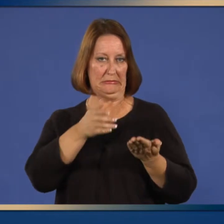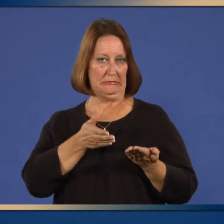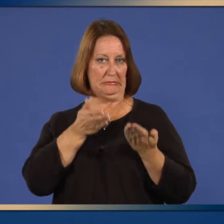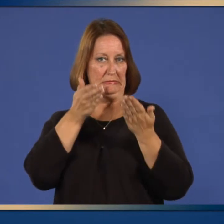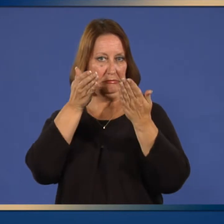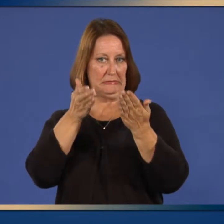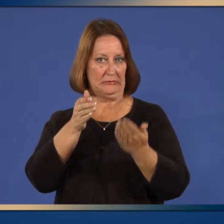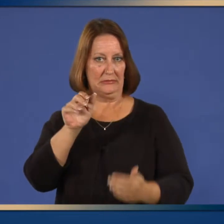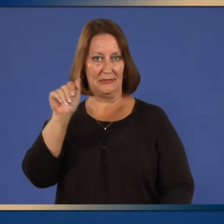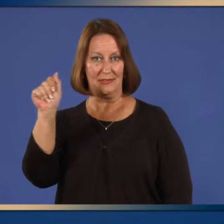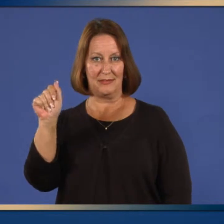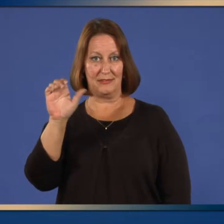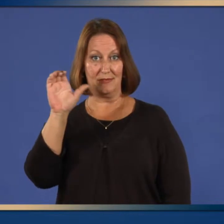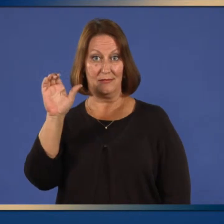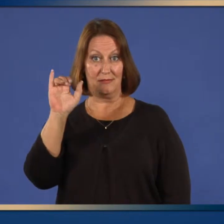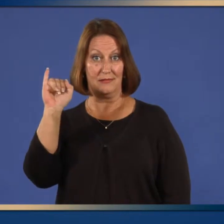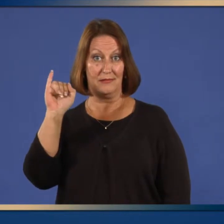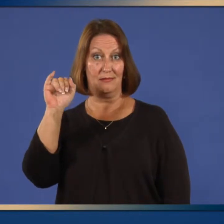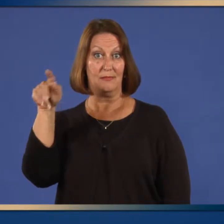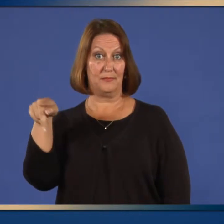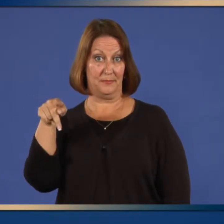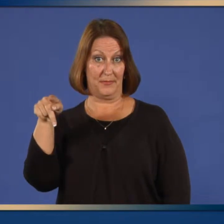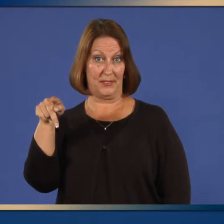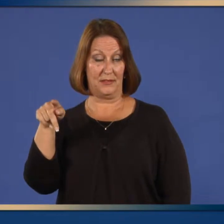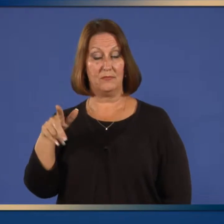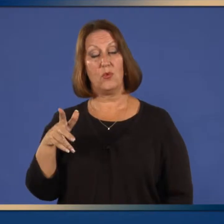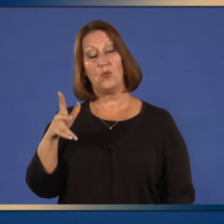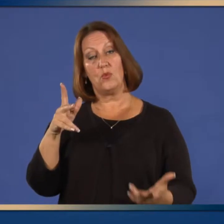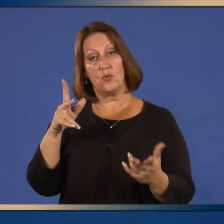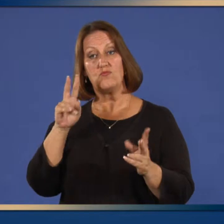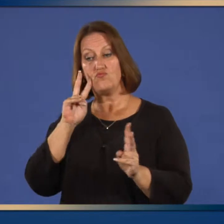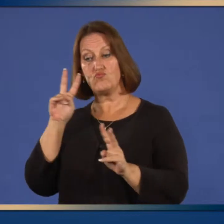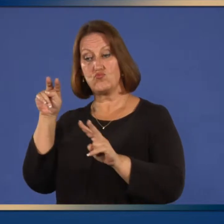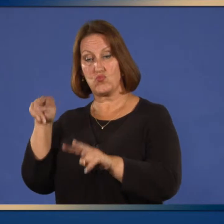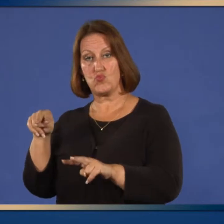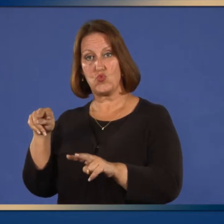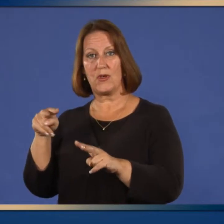Consult the most current ACIP recommendations